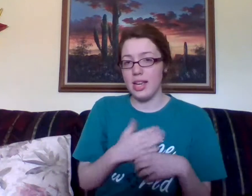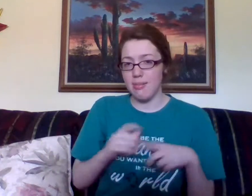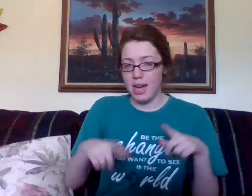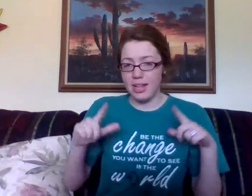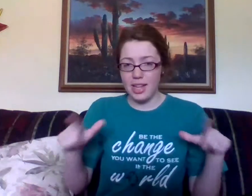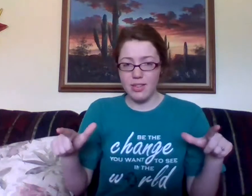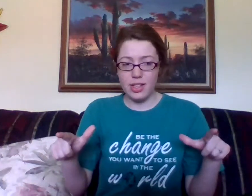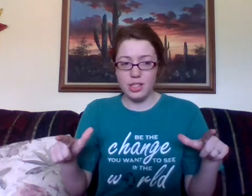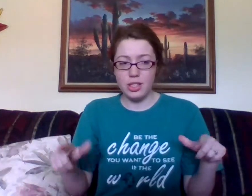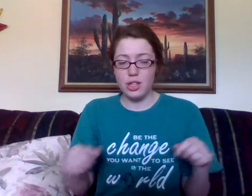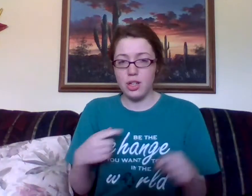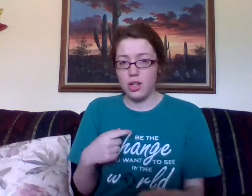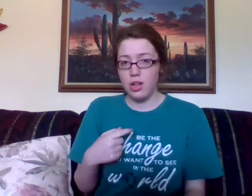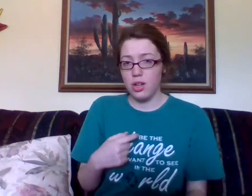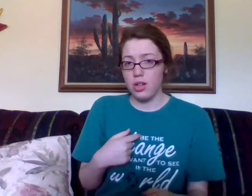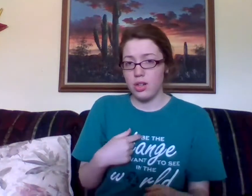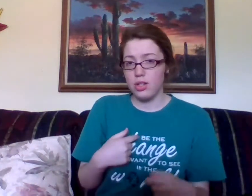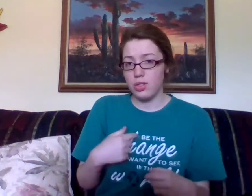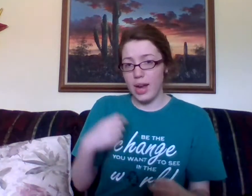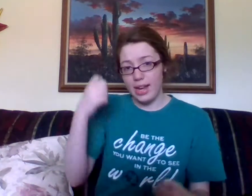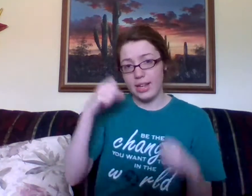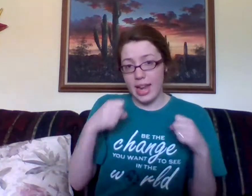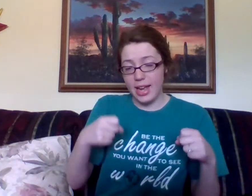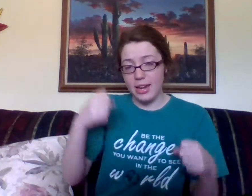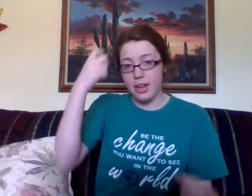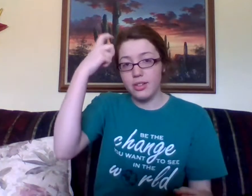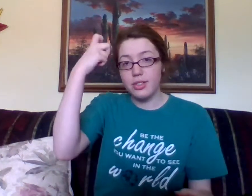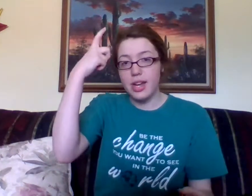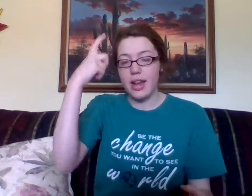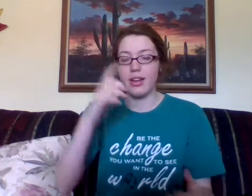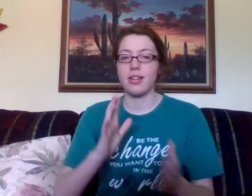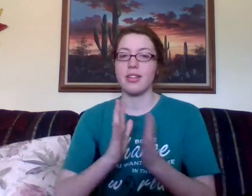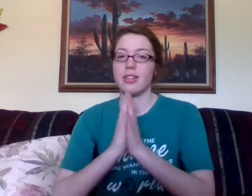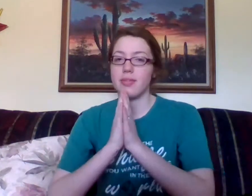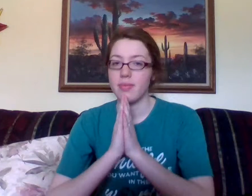in my language so I can understand.